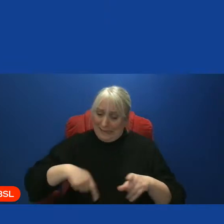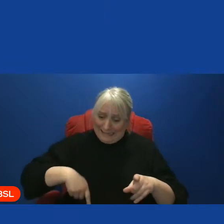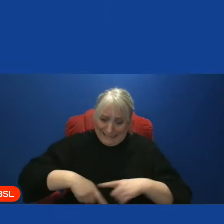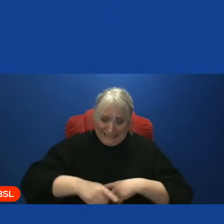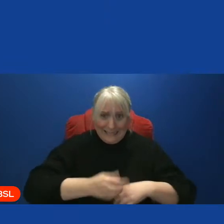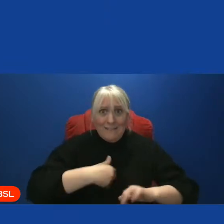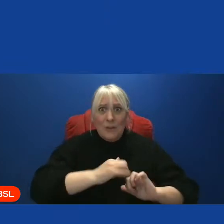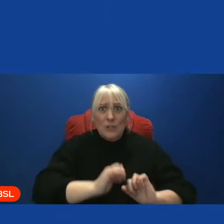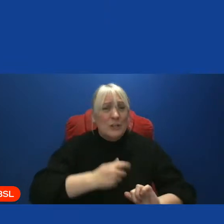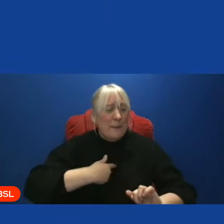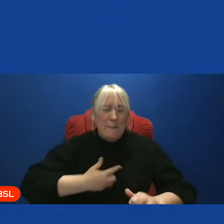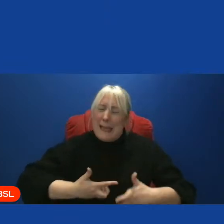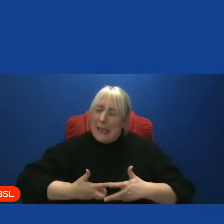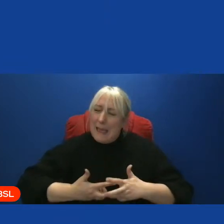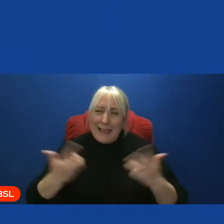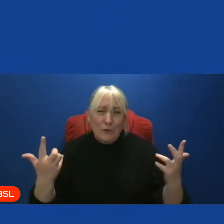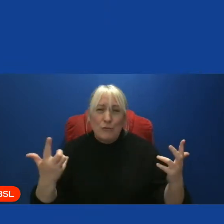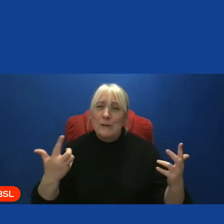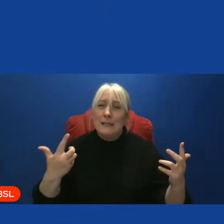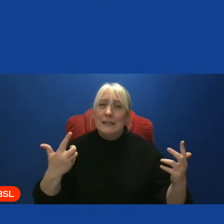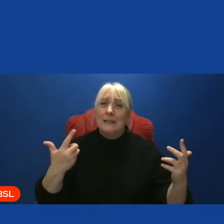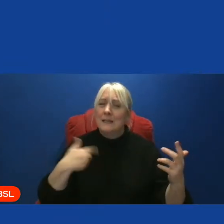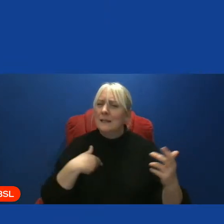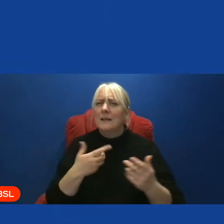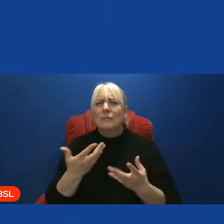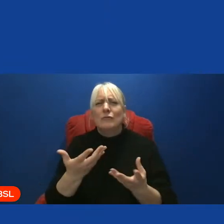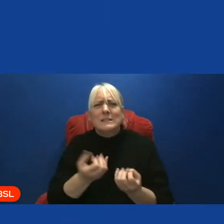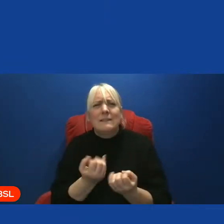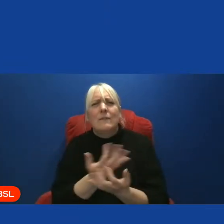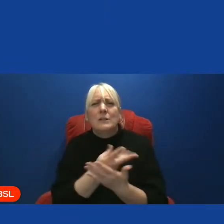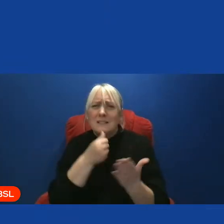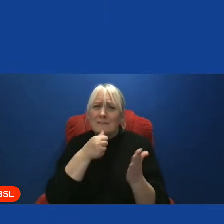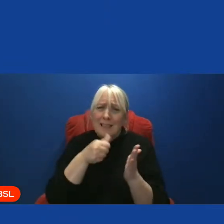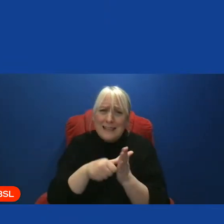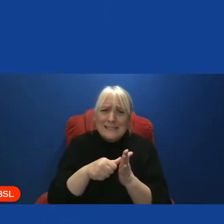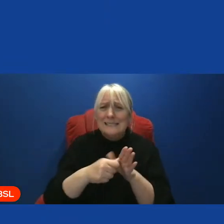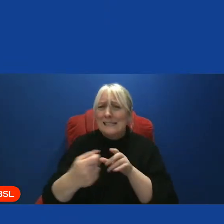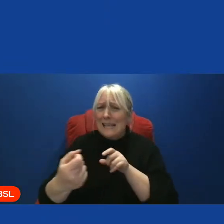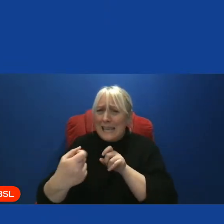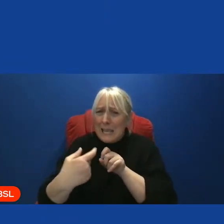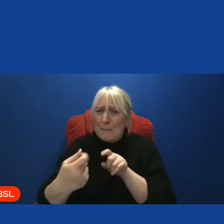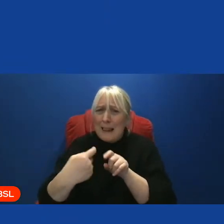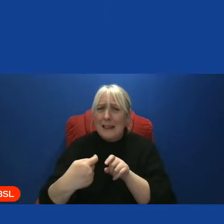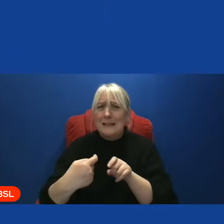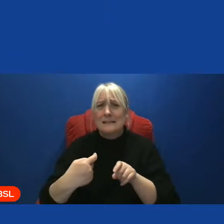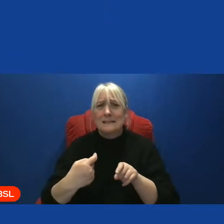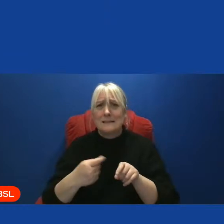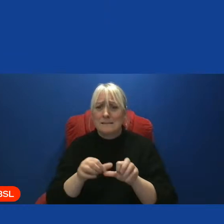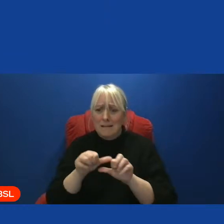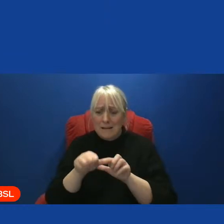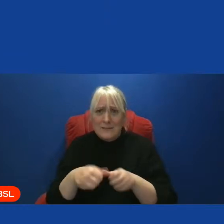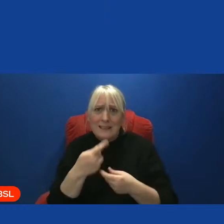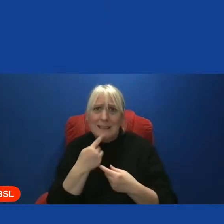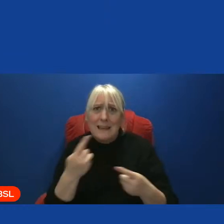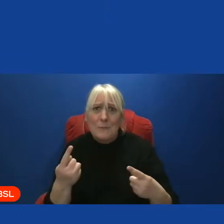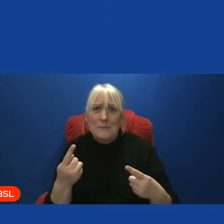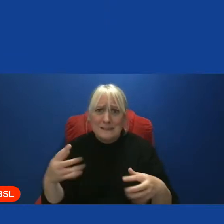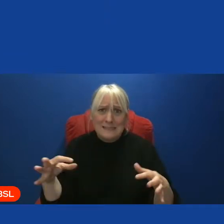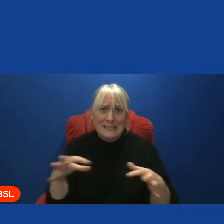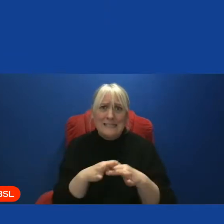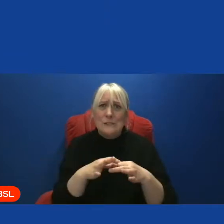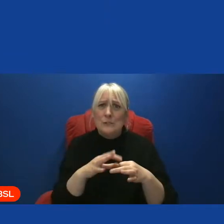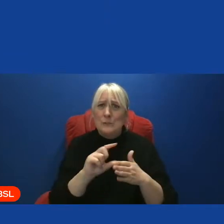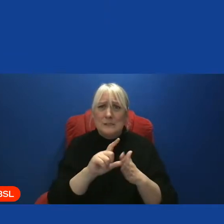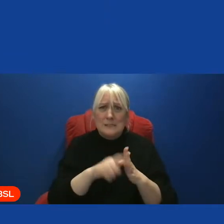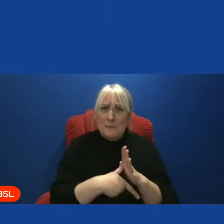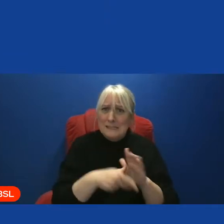lots of letters, emails from constituents since the announcement on the disability cuts,